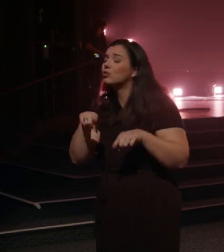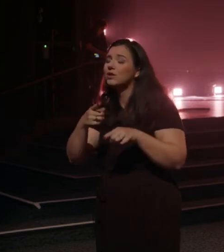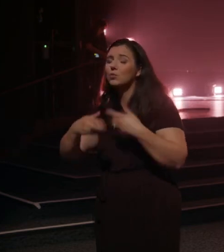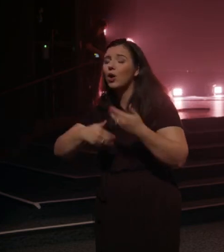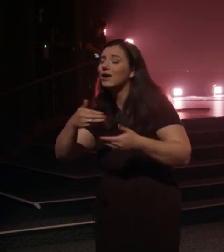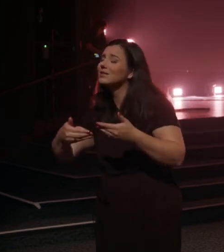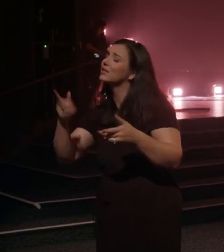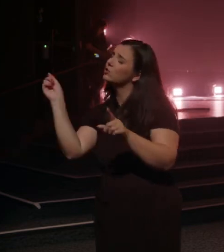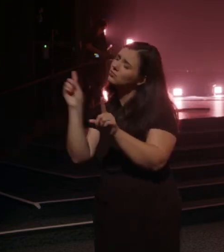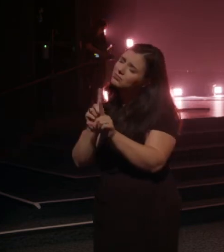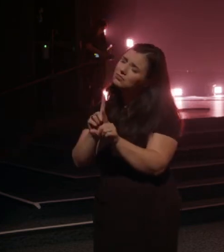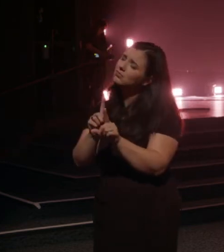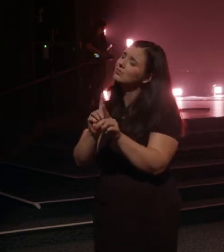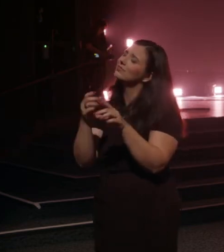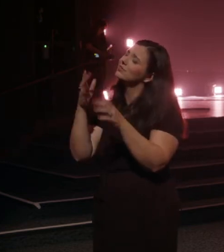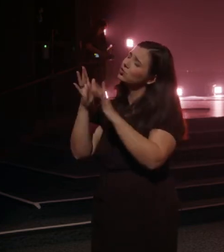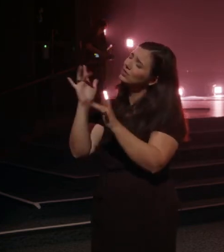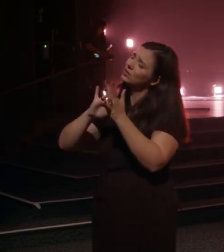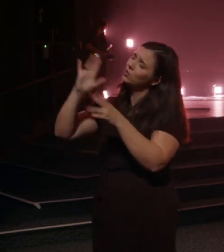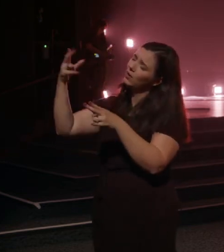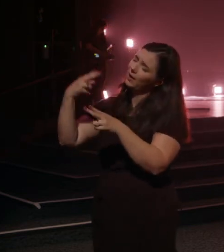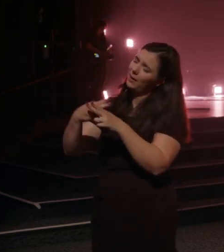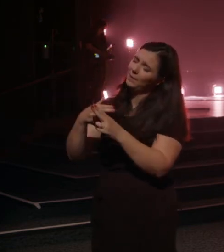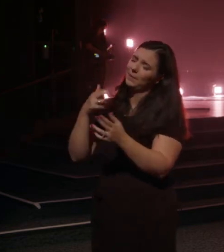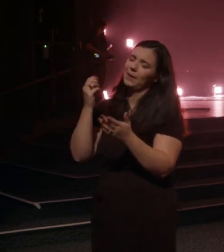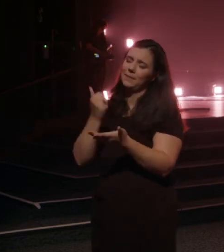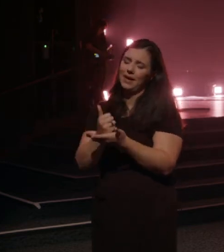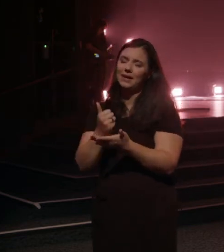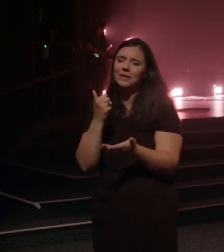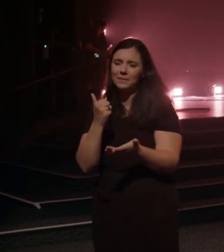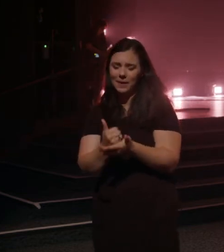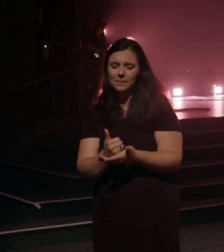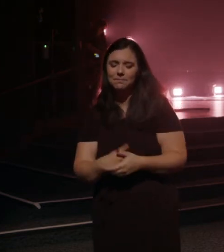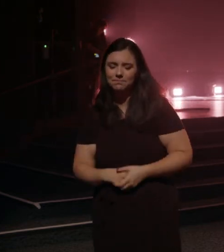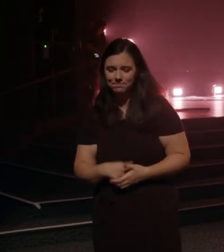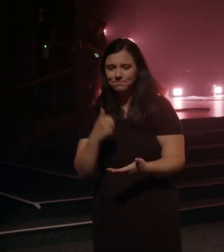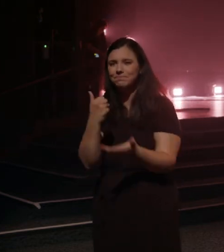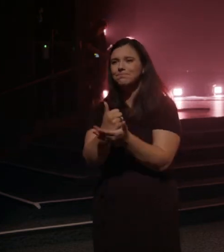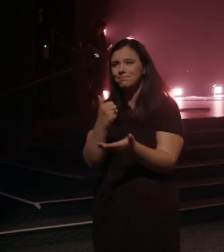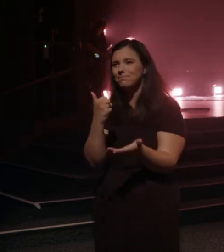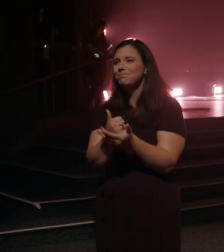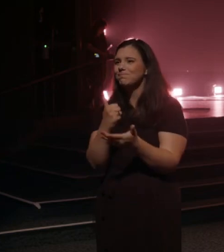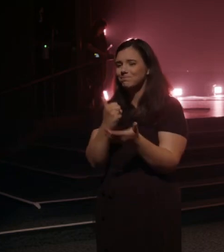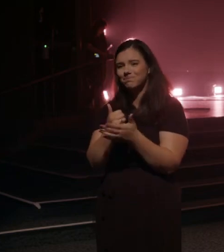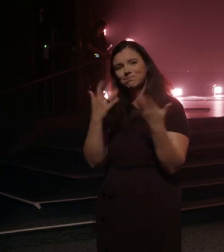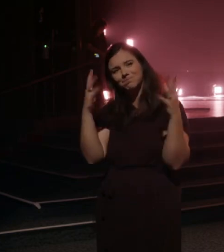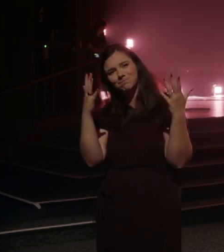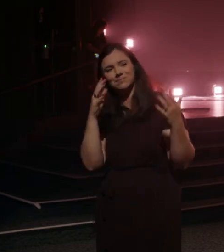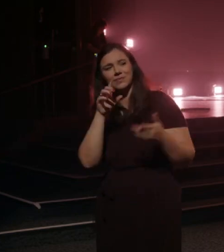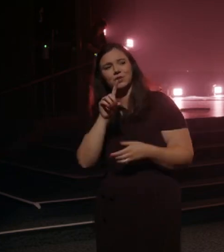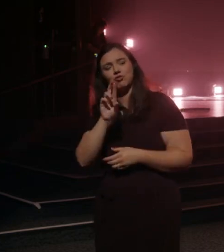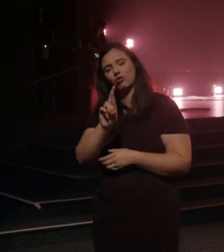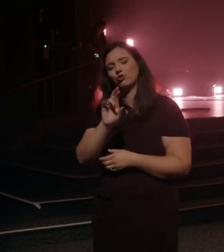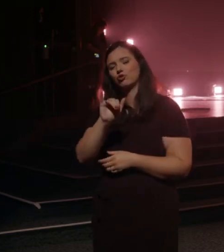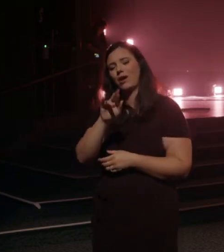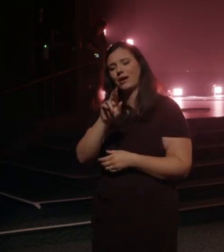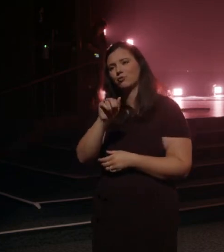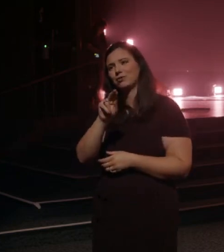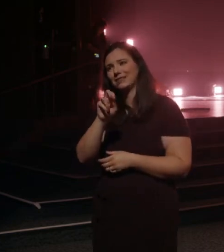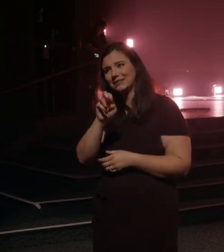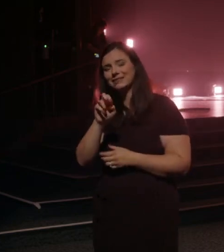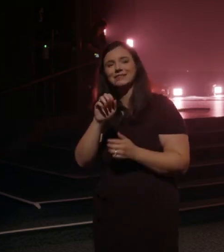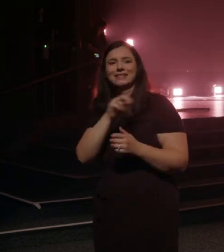process. In the name of Jesus Christ, amen. Amen, amen. Can we give it up for Dr. Irene and the